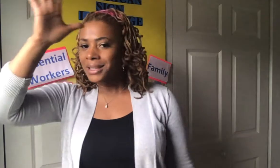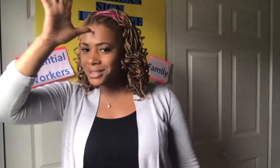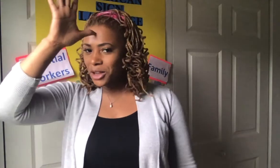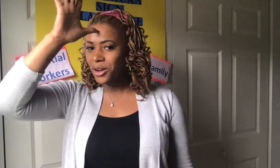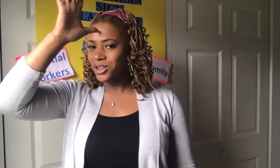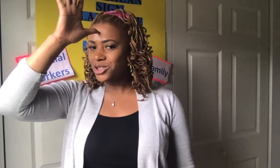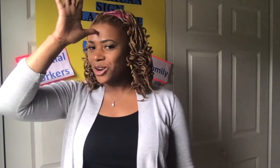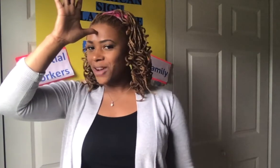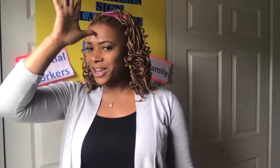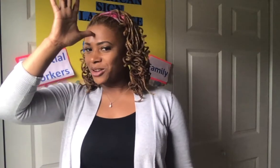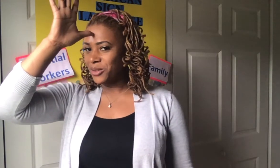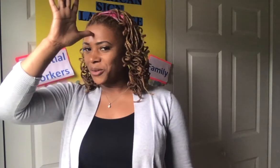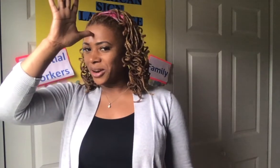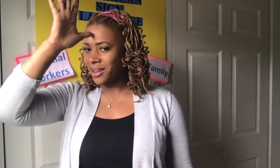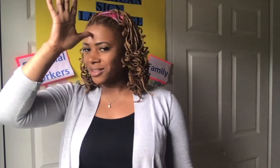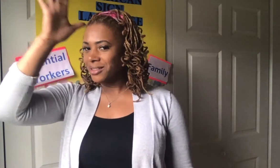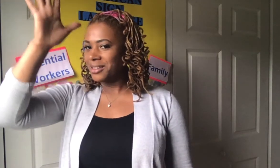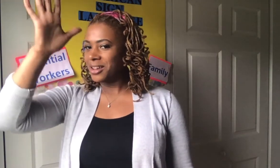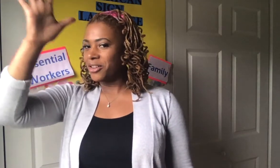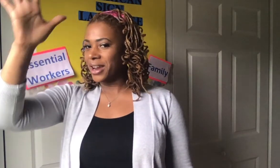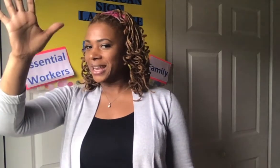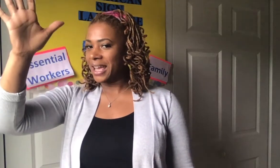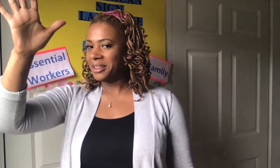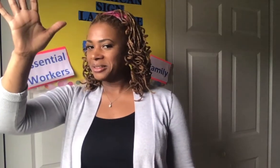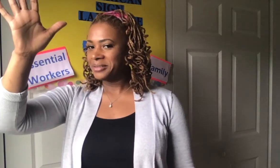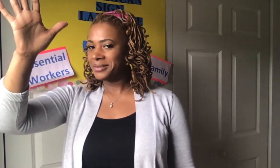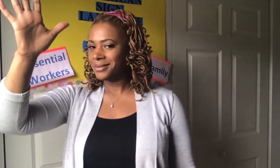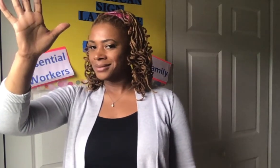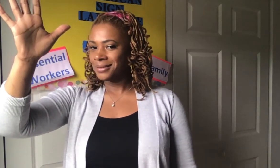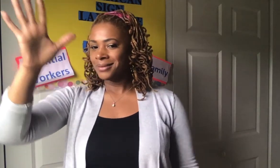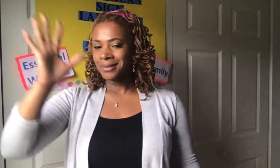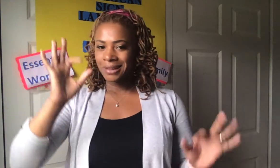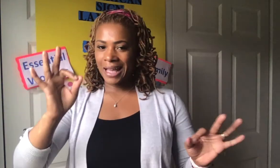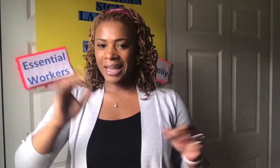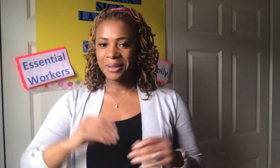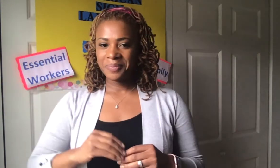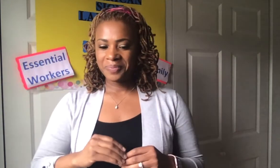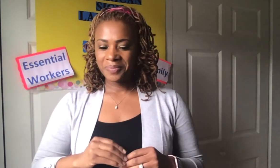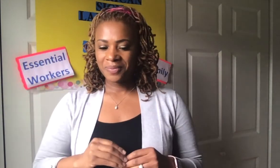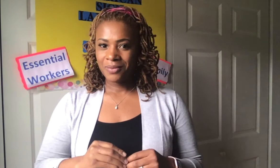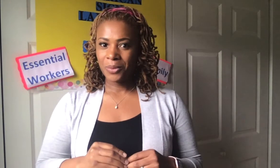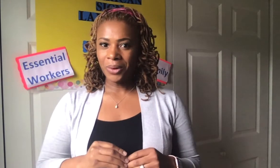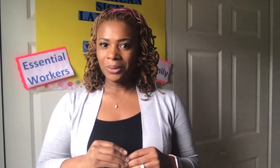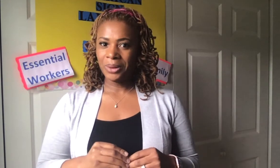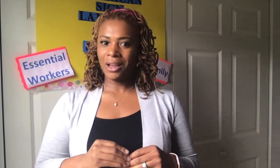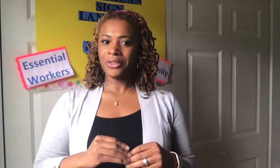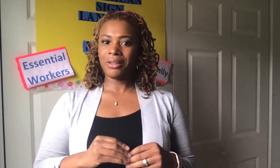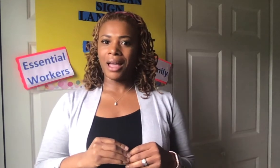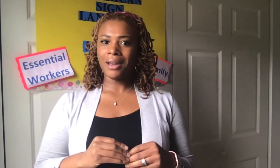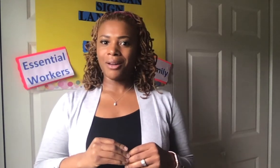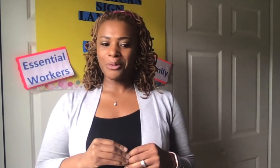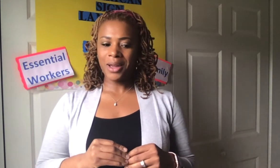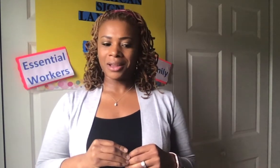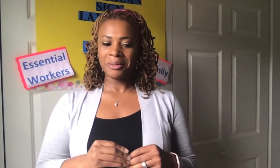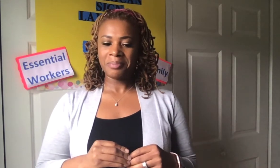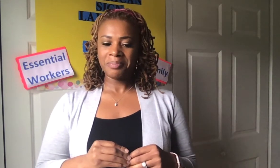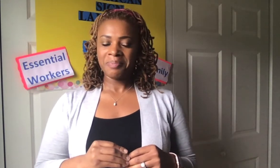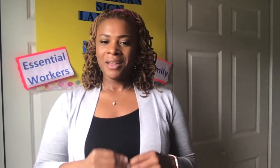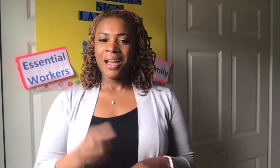still going to start right here on the forehead. Granddad. Got it. Woo, we covered a lot already. Our